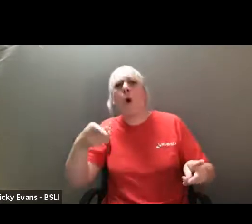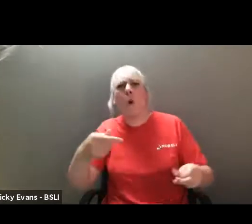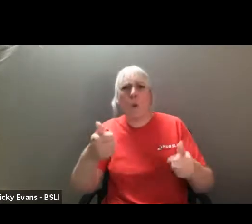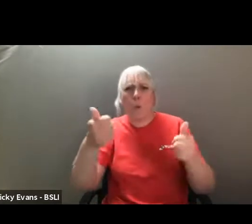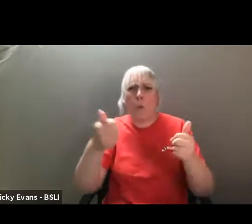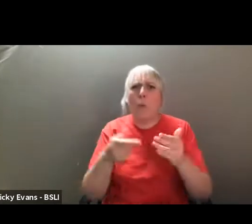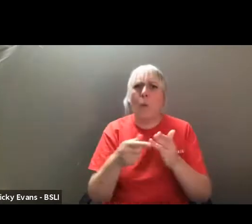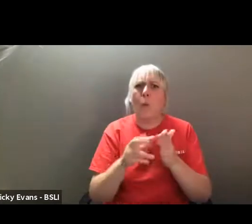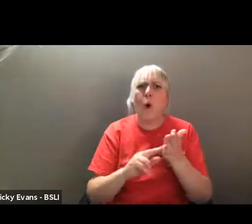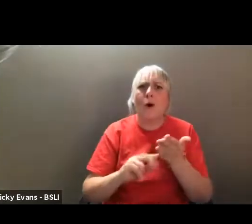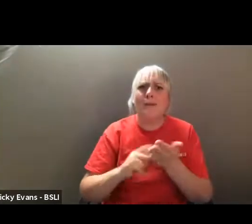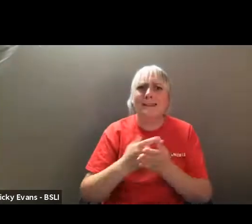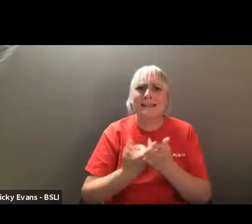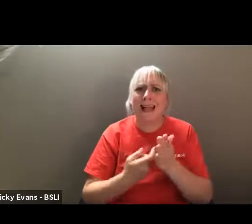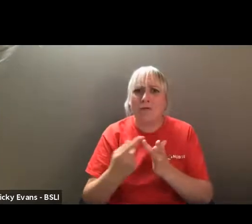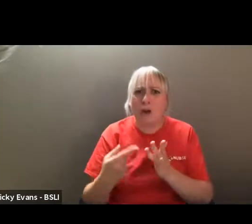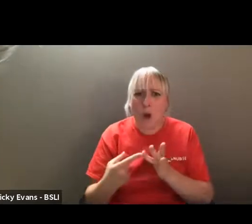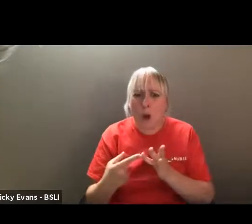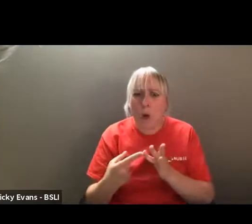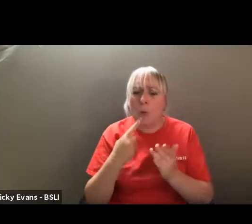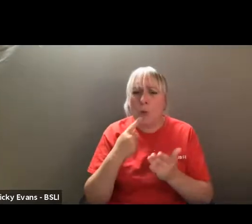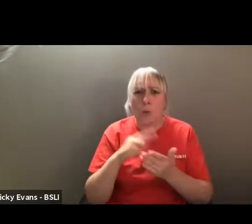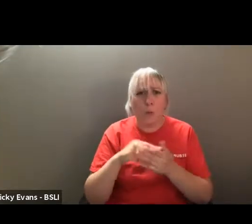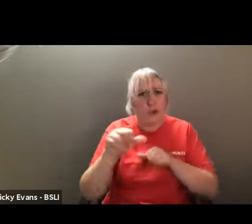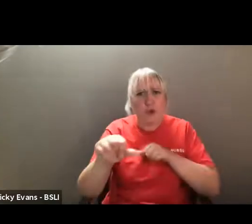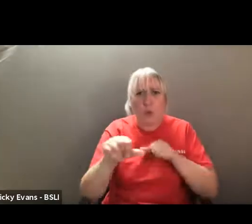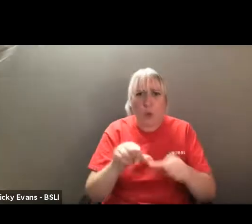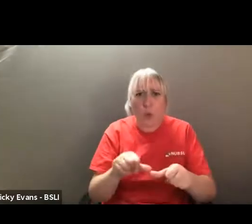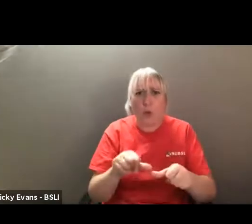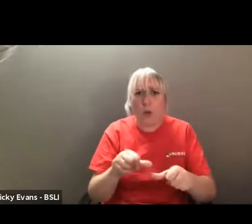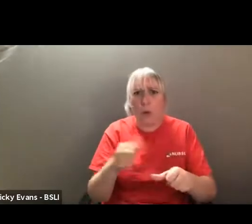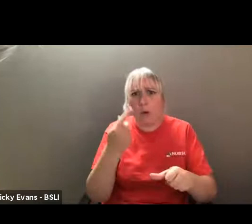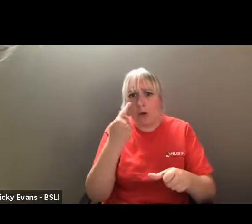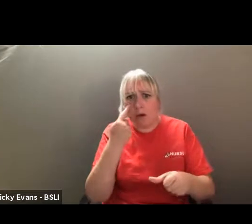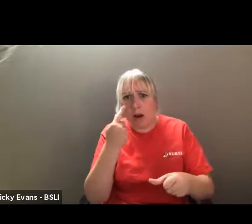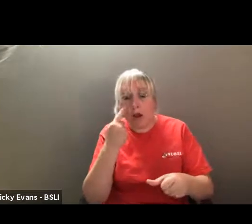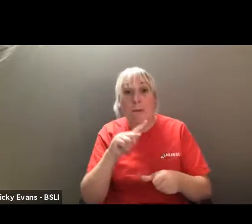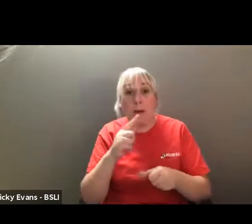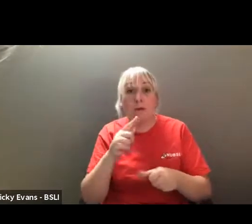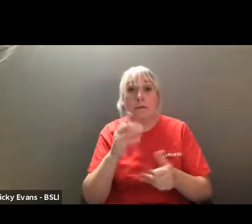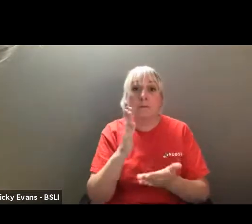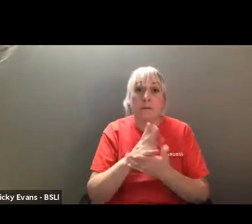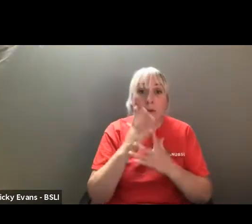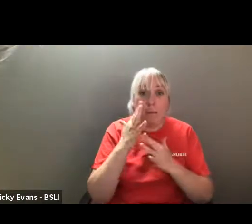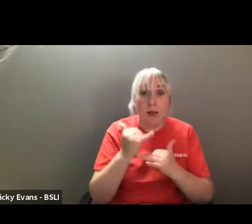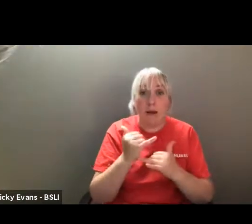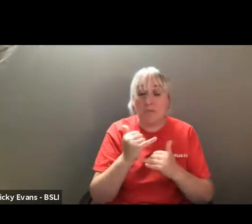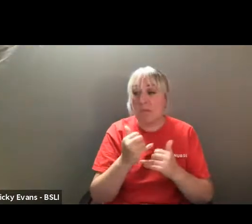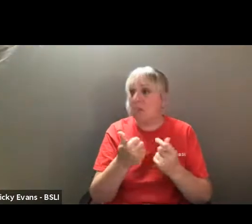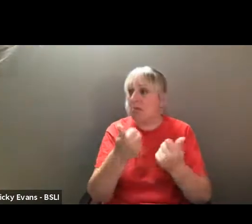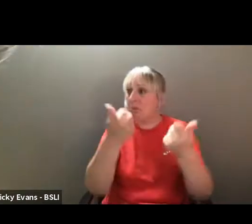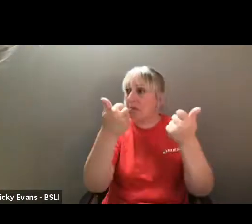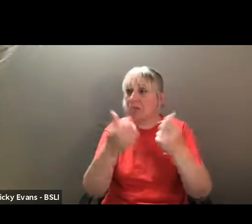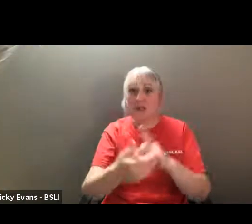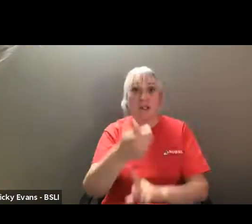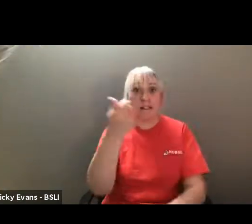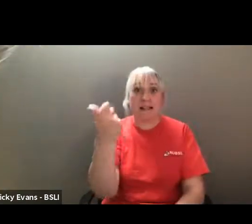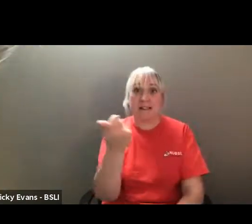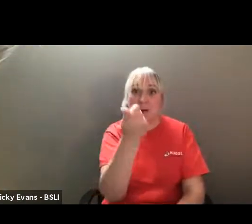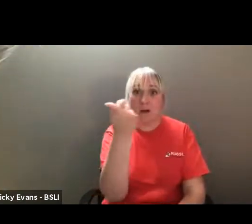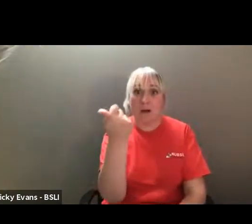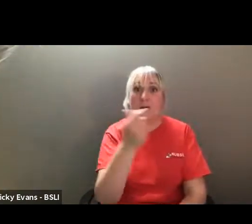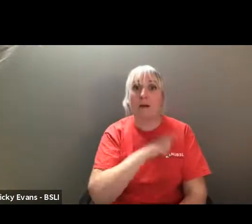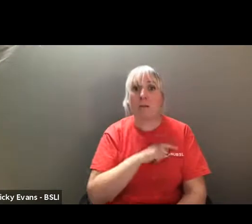income experiment, even though it was cut short, was a success, or it pointed to a way that basic